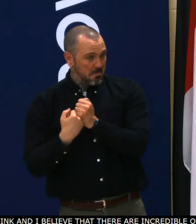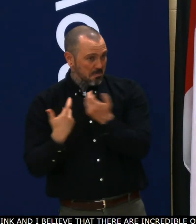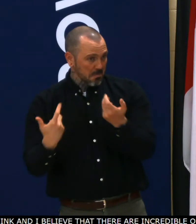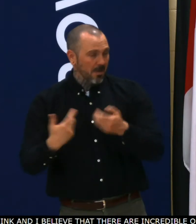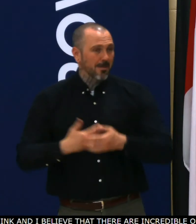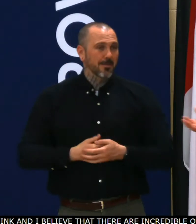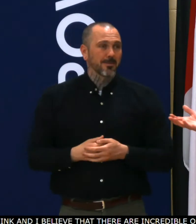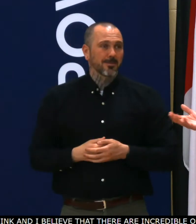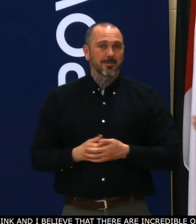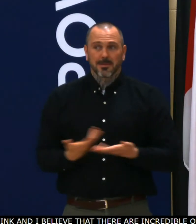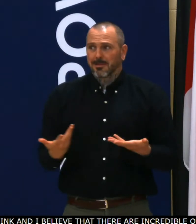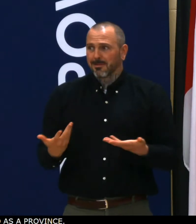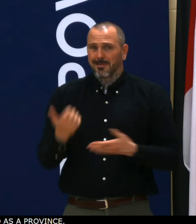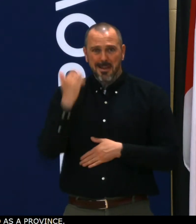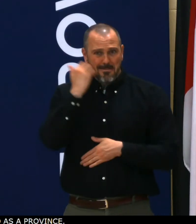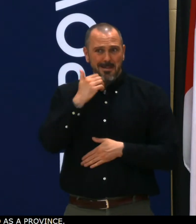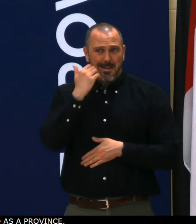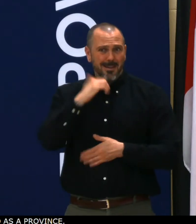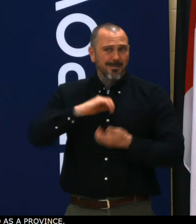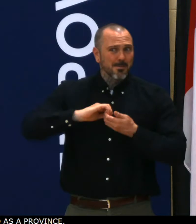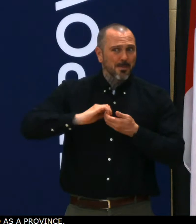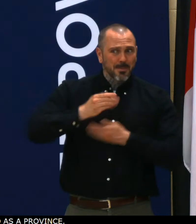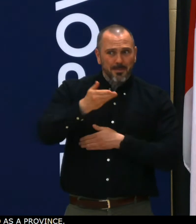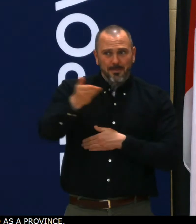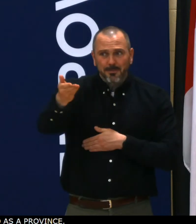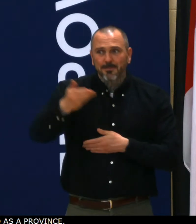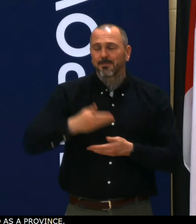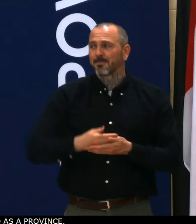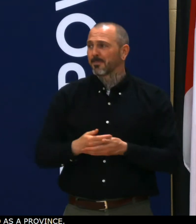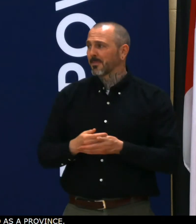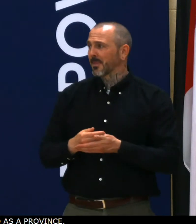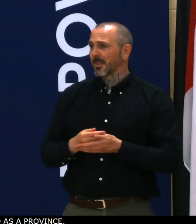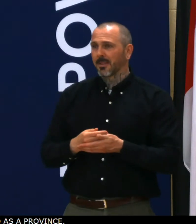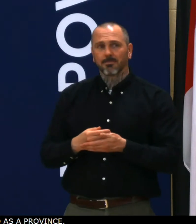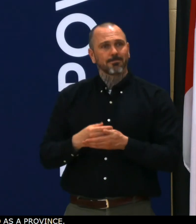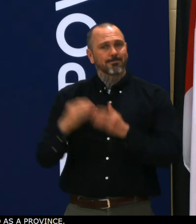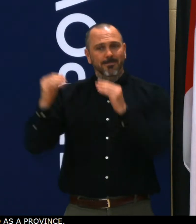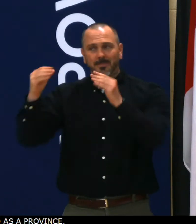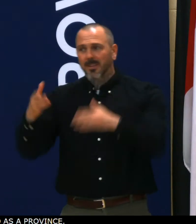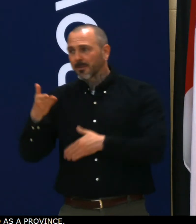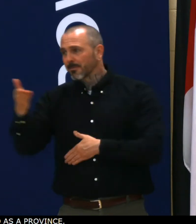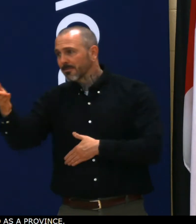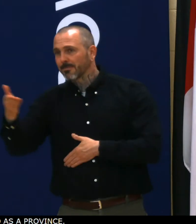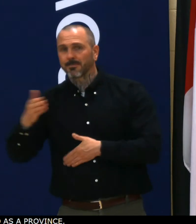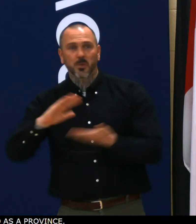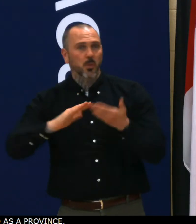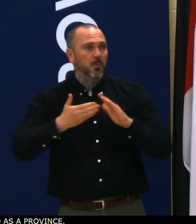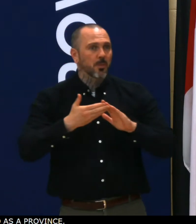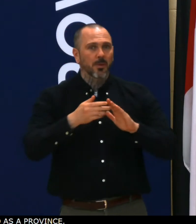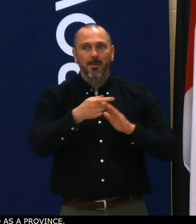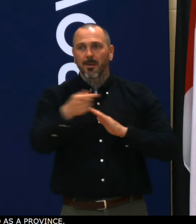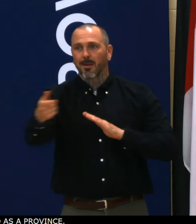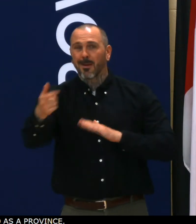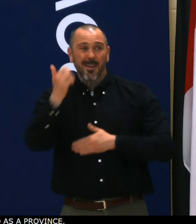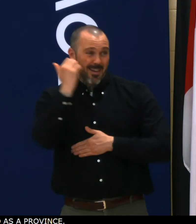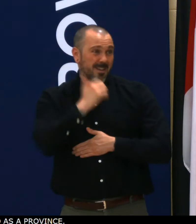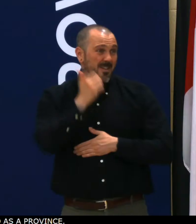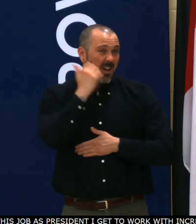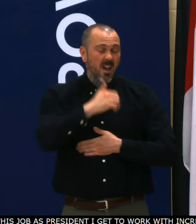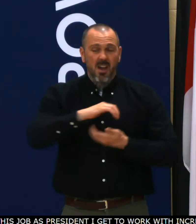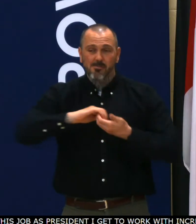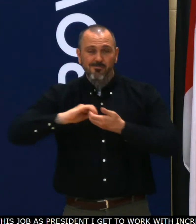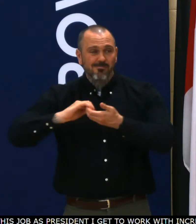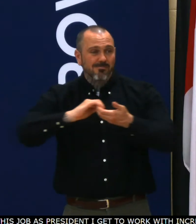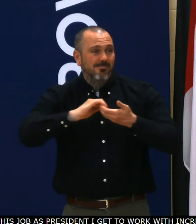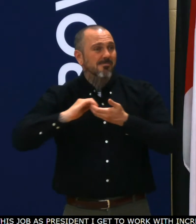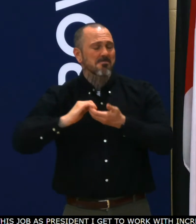with incredible nscc staff and faculty and community partners, and I see a lot of people who are optimists. And that